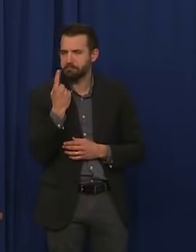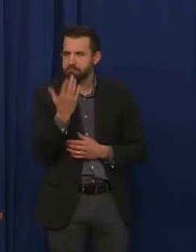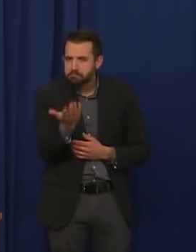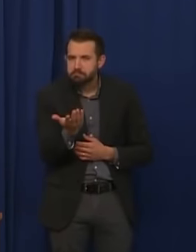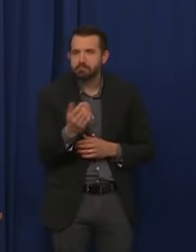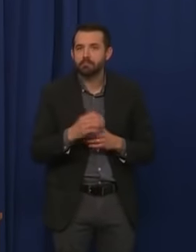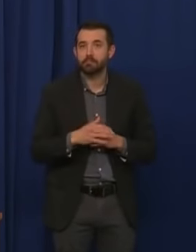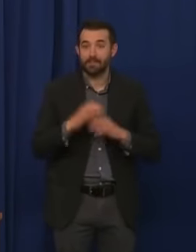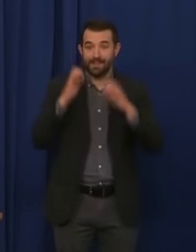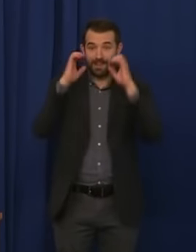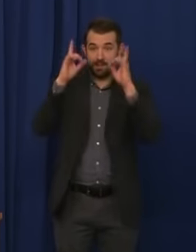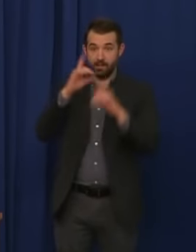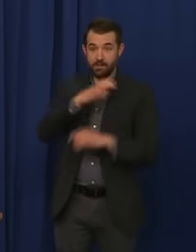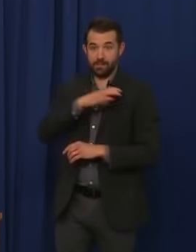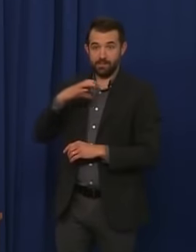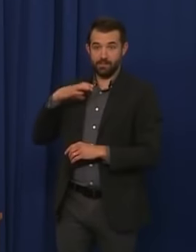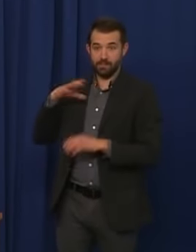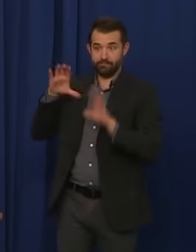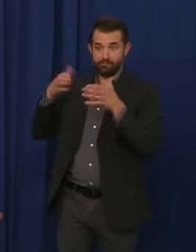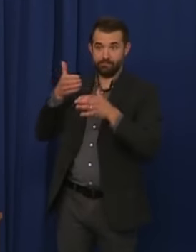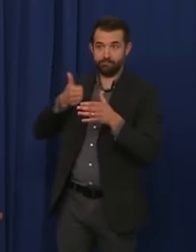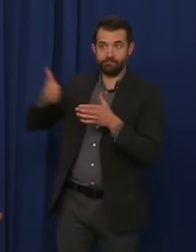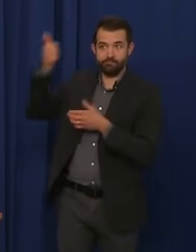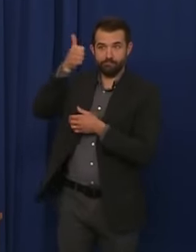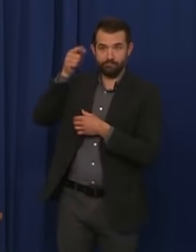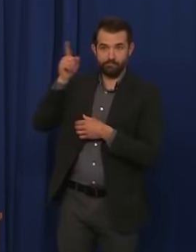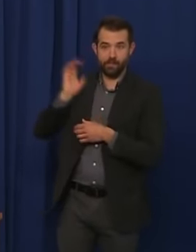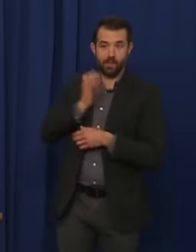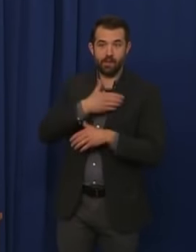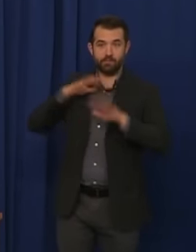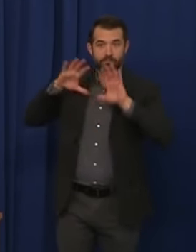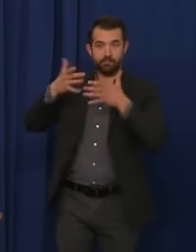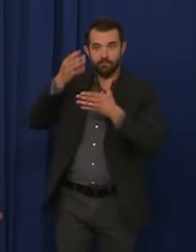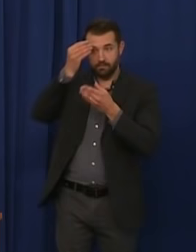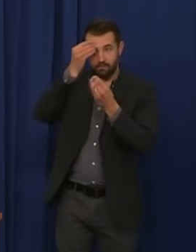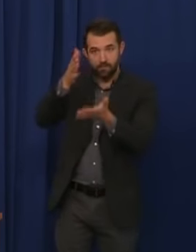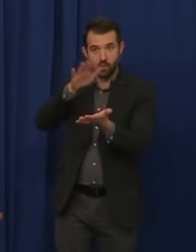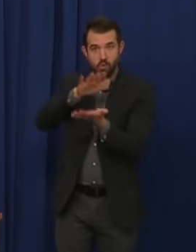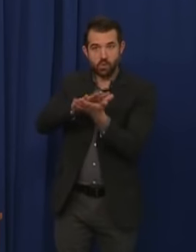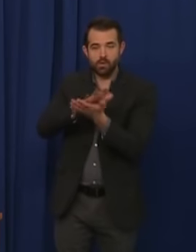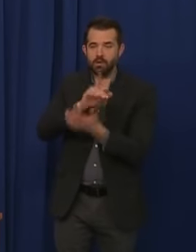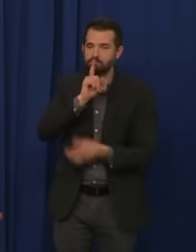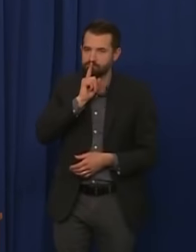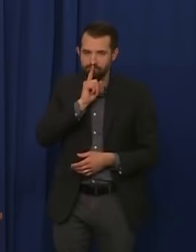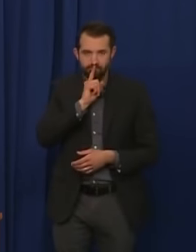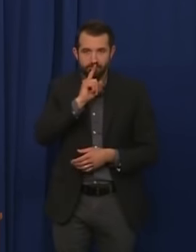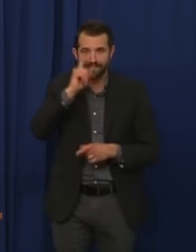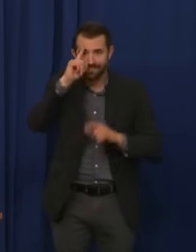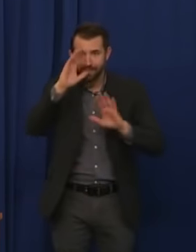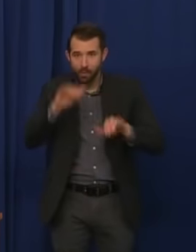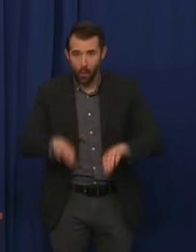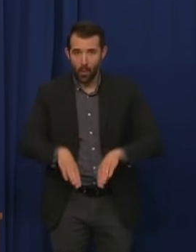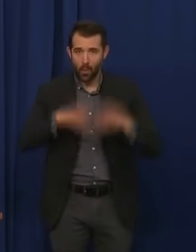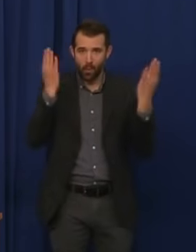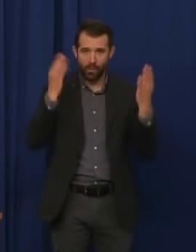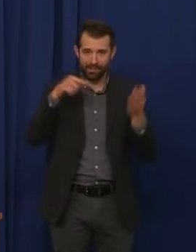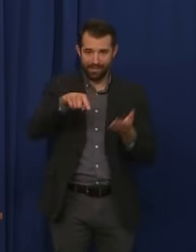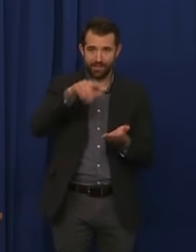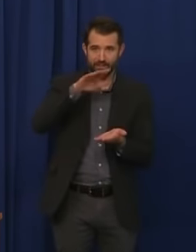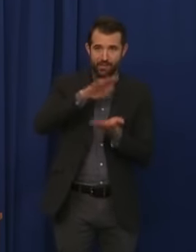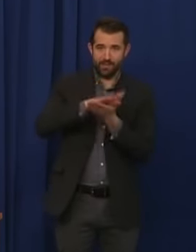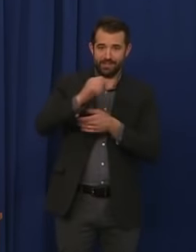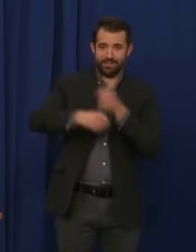administration has basically told the schools not to expect to reopen this semester, this school year, before the end of this school year.